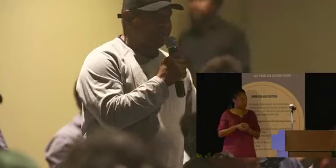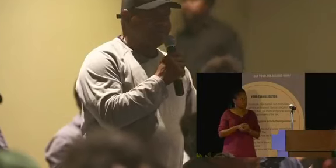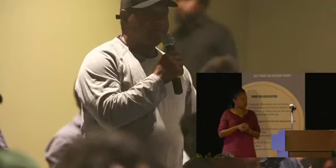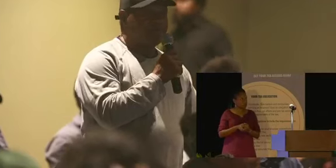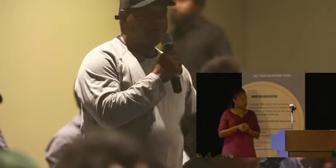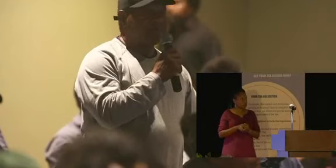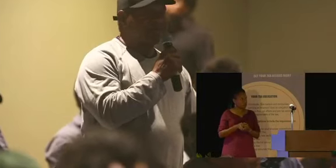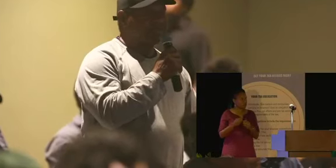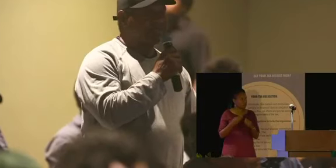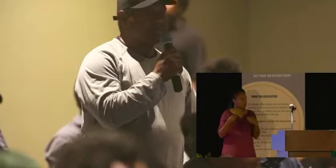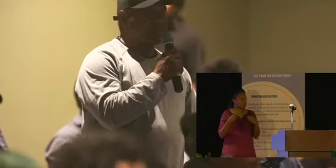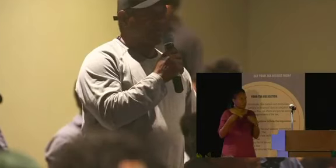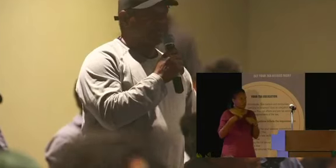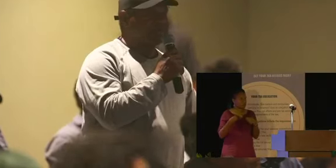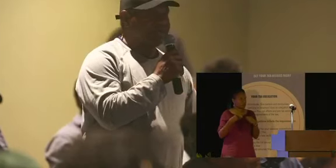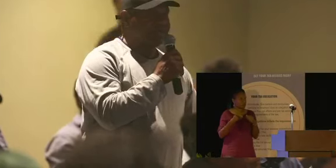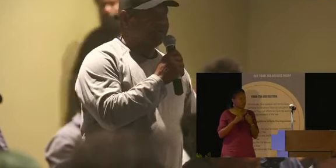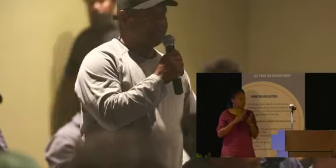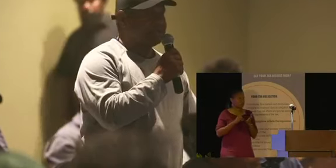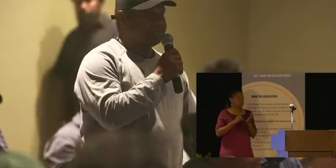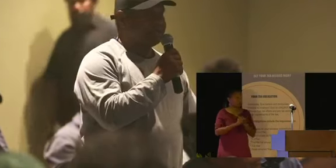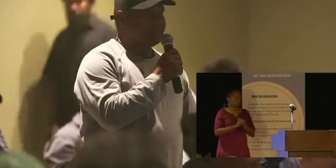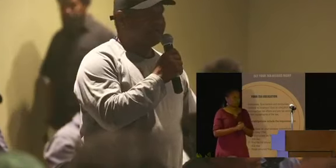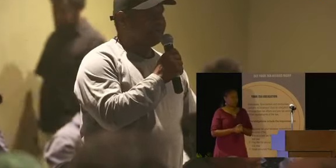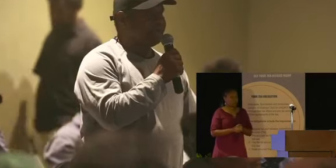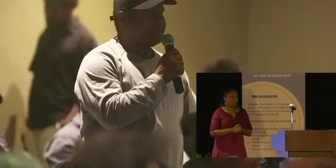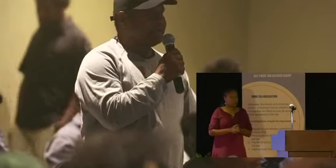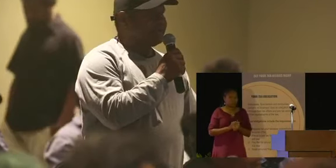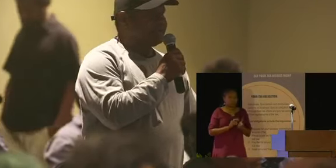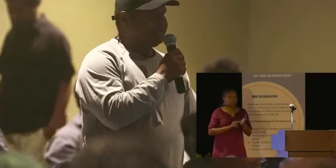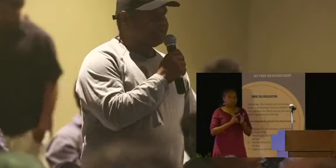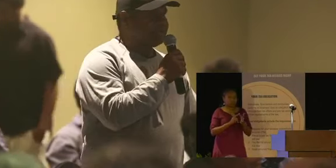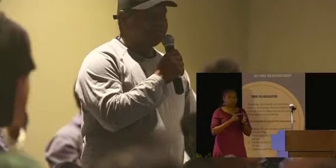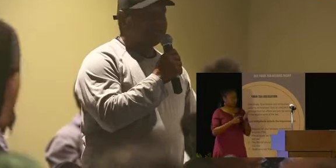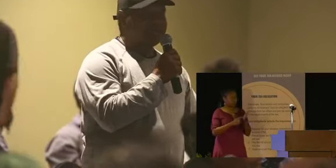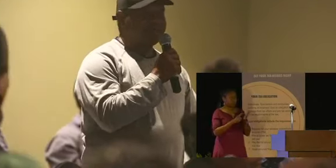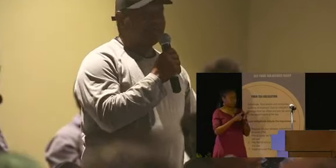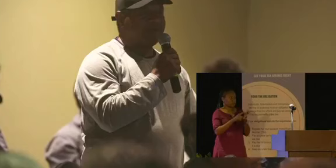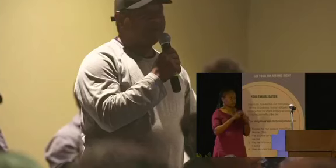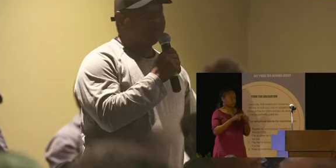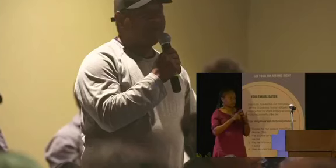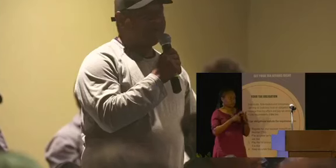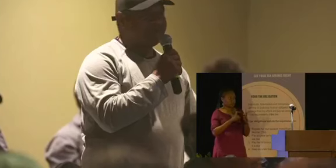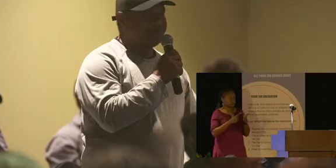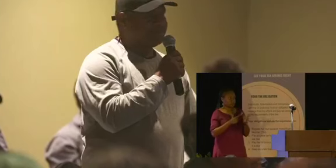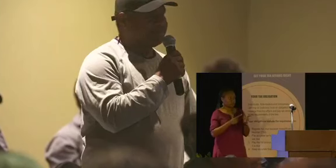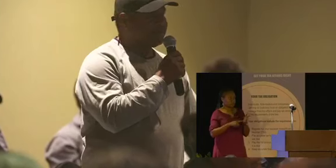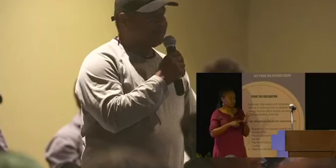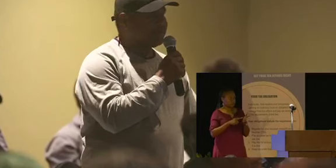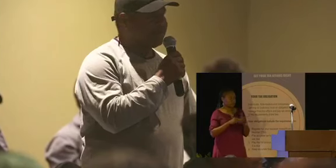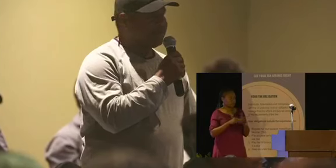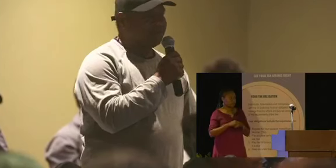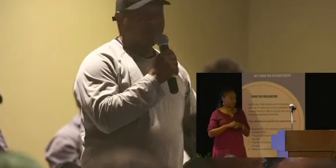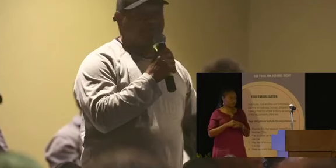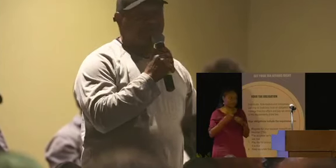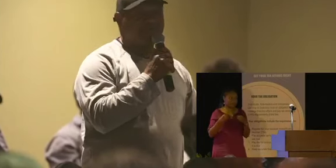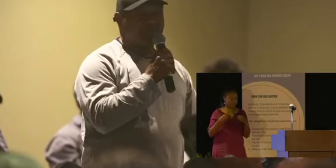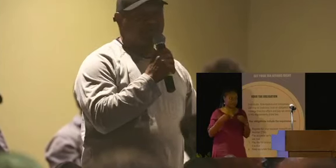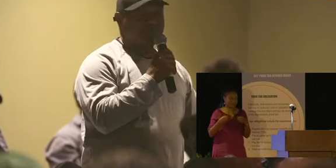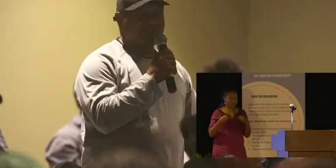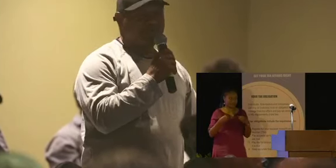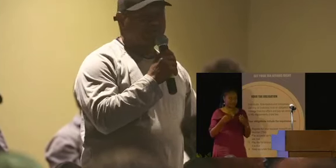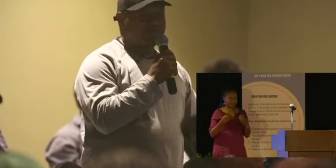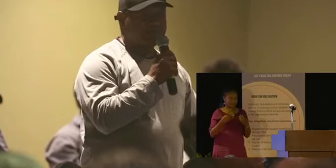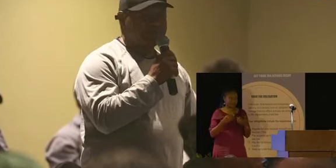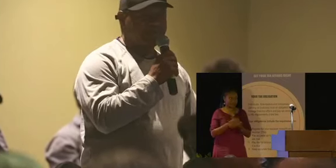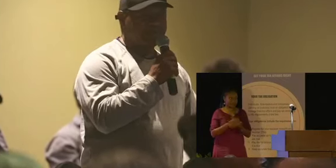business law IPA me come na make him thin long IRC na business me like him round here I'm hard because all money man